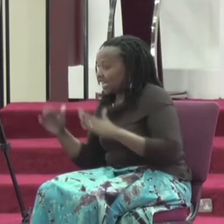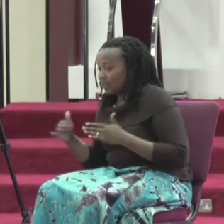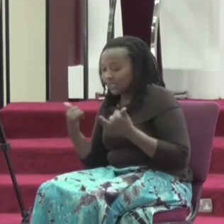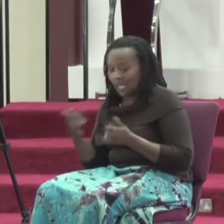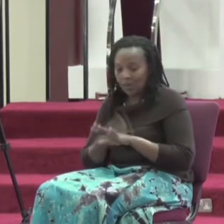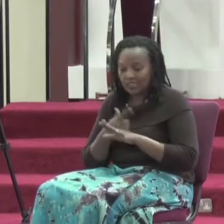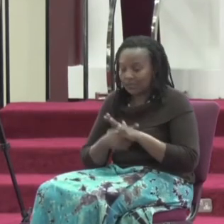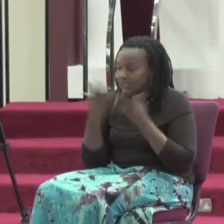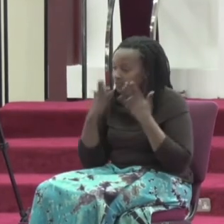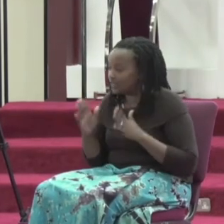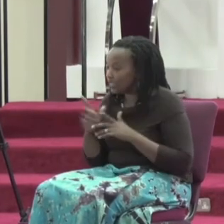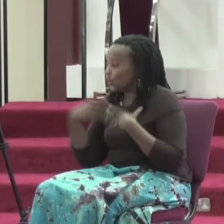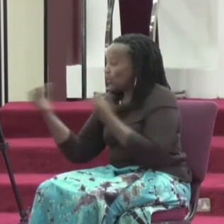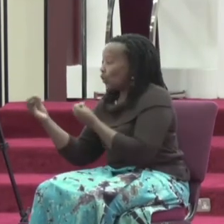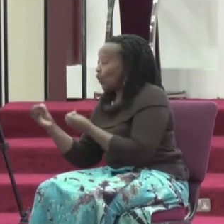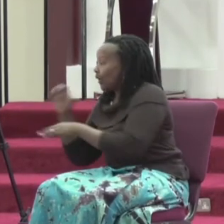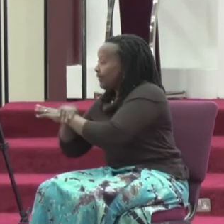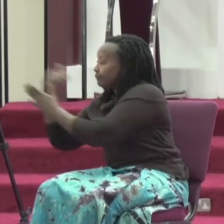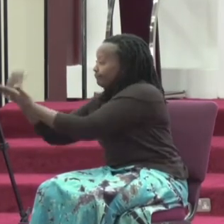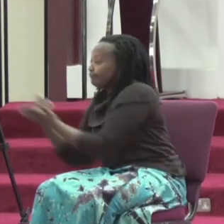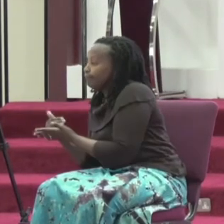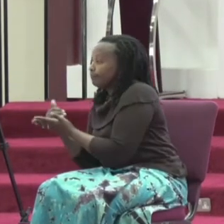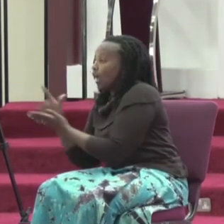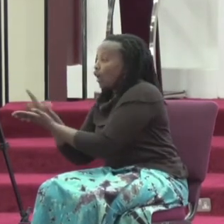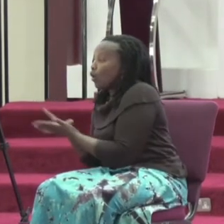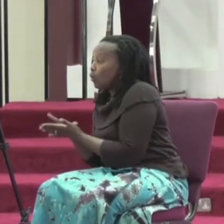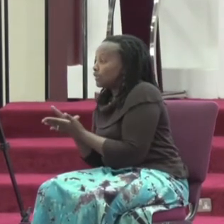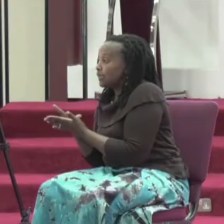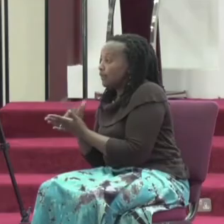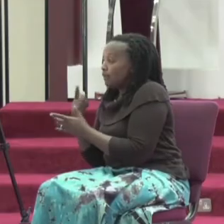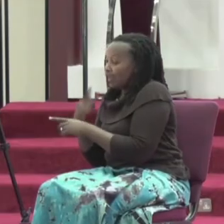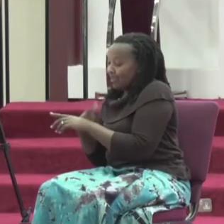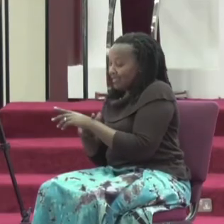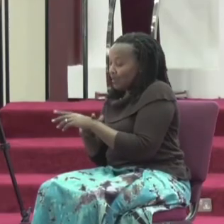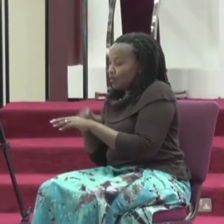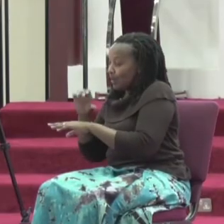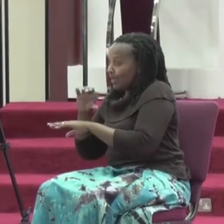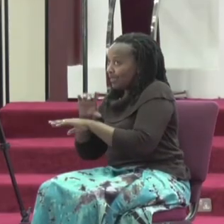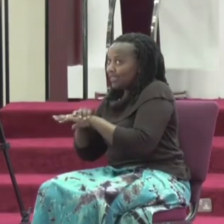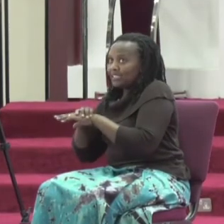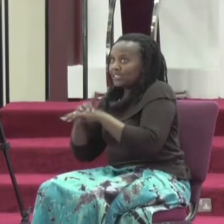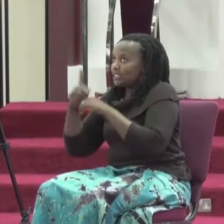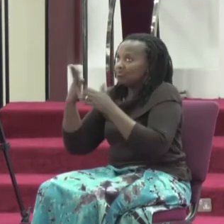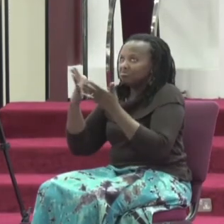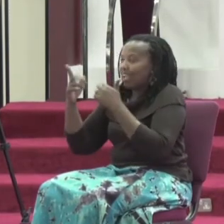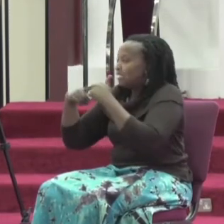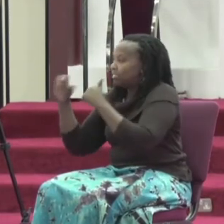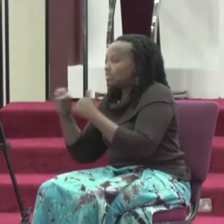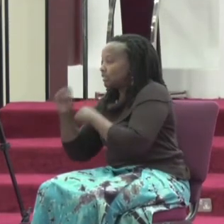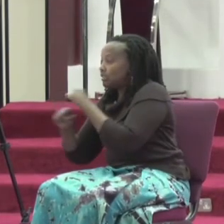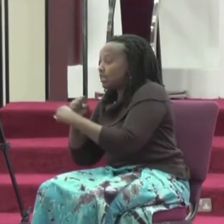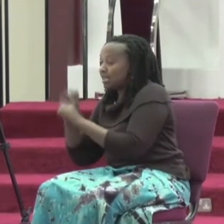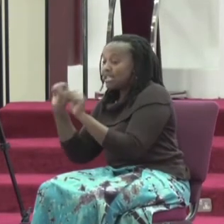is running out. You go out and take a huge loan when your retirement age is coming in 5-10 years. And you